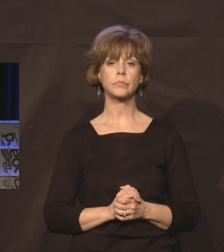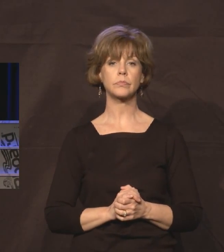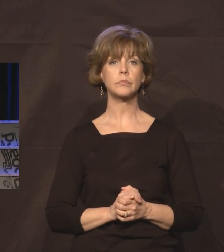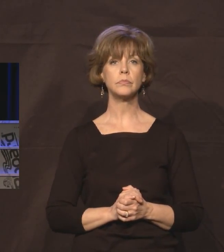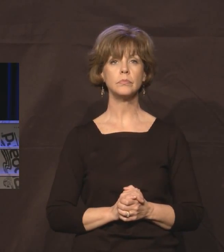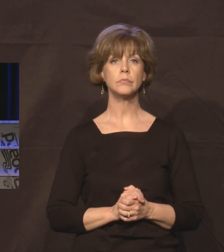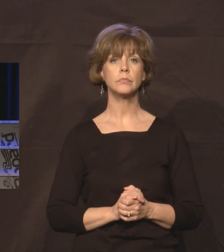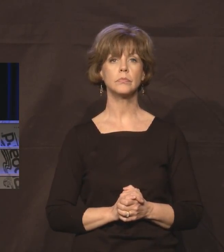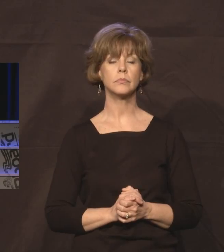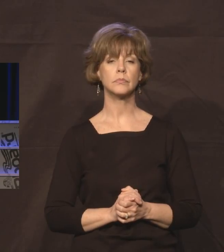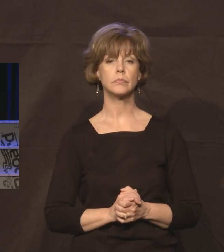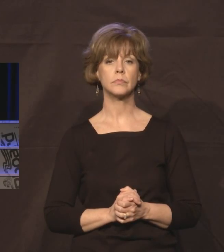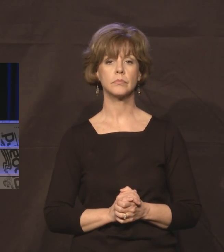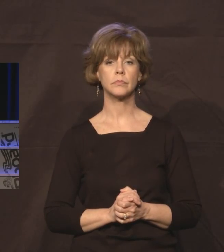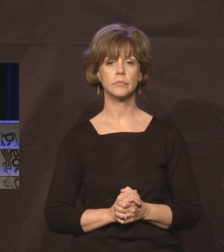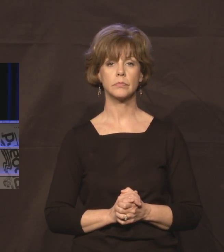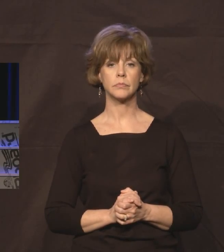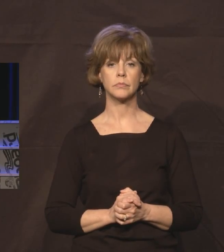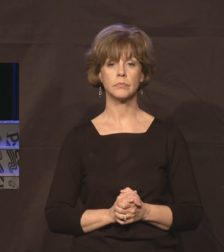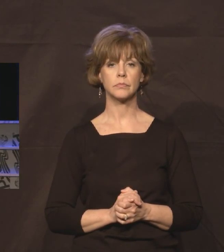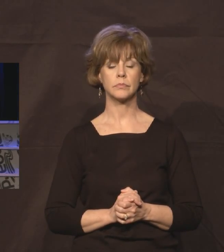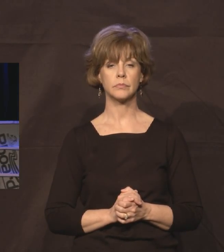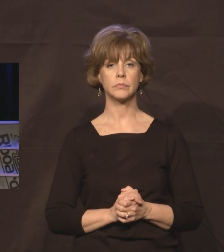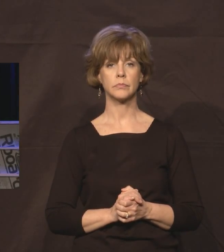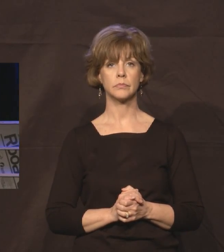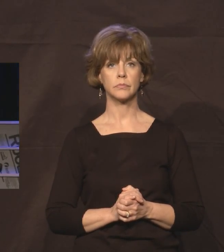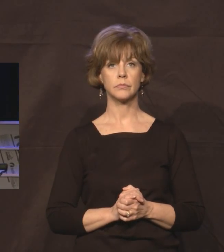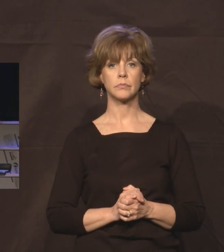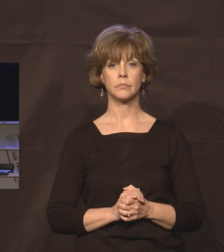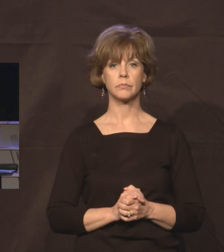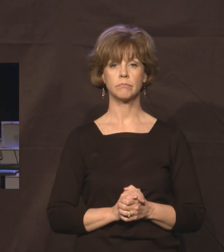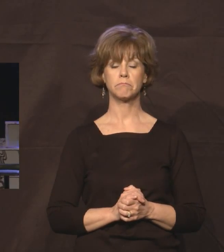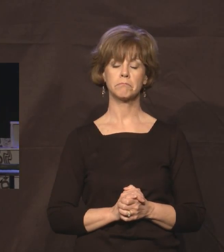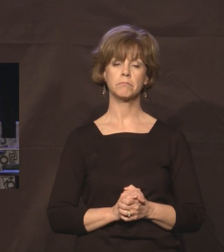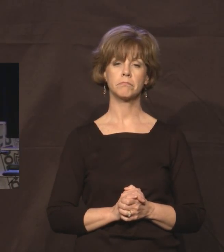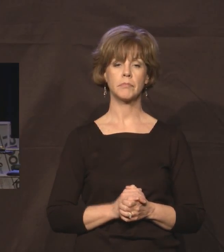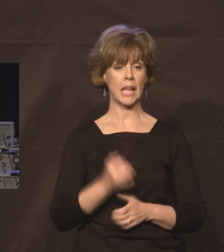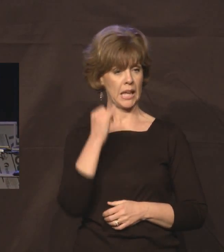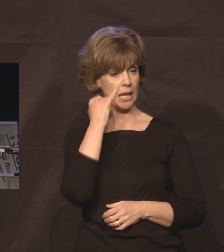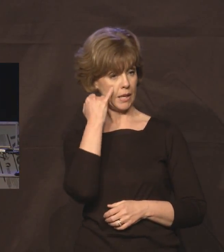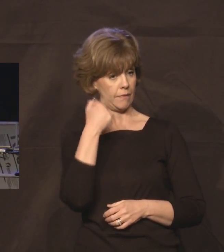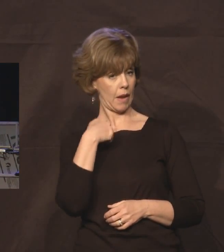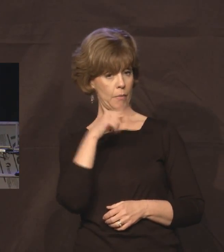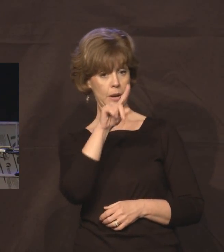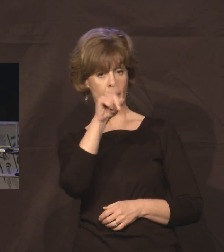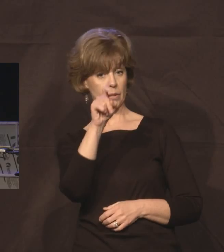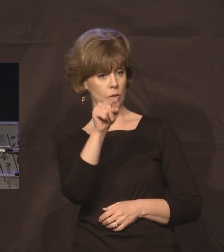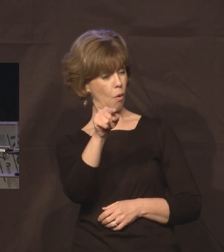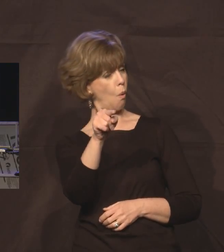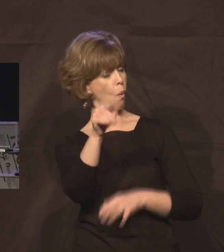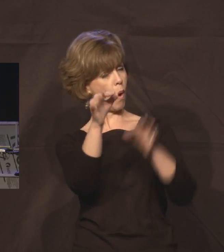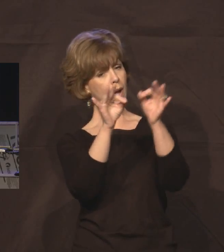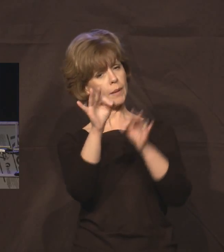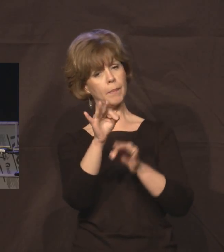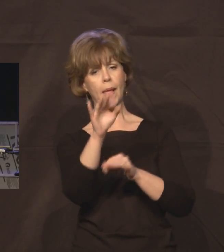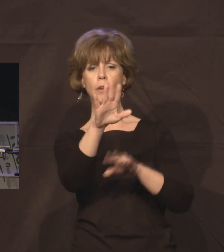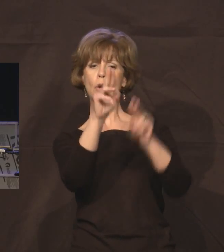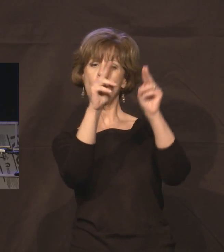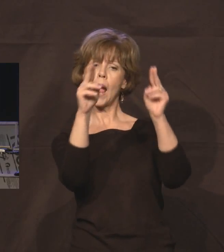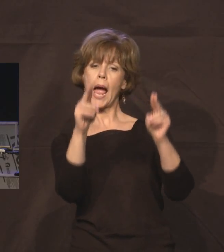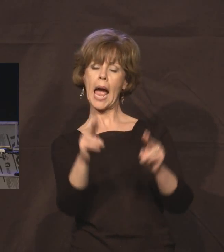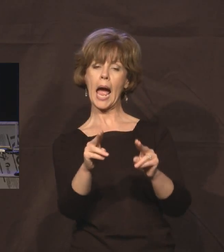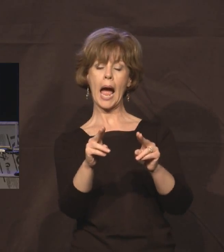You know, if I were to ask you about your house, if someone were to say, hey, tell me about your house, I mean, how many of you would say your first lead-in? I